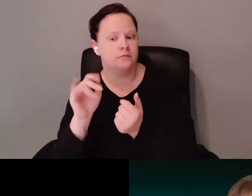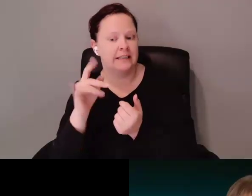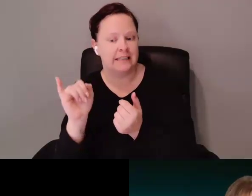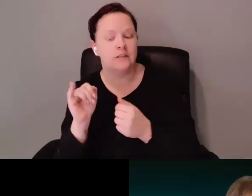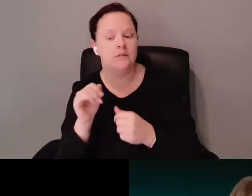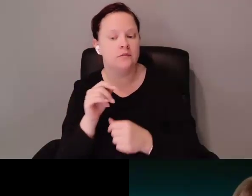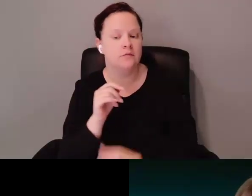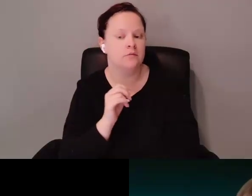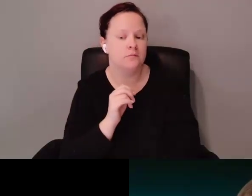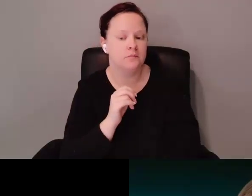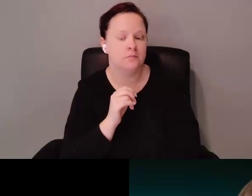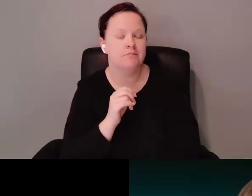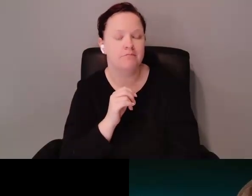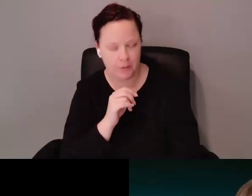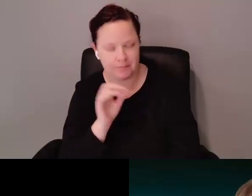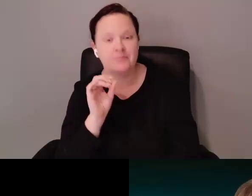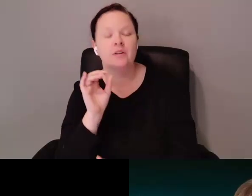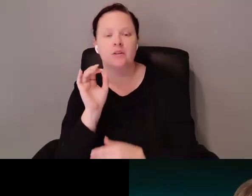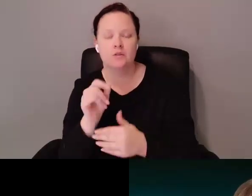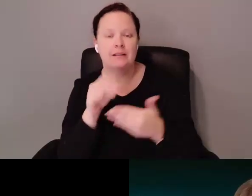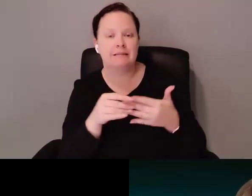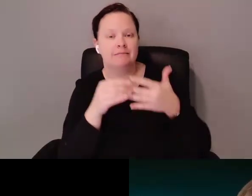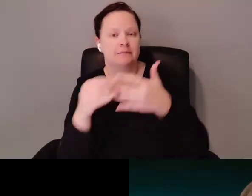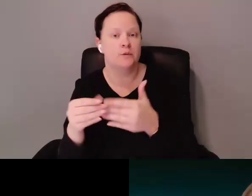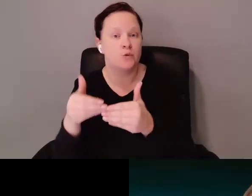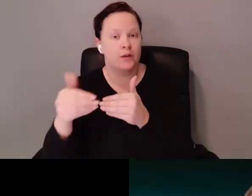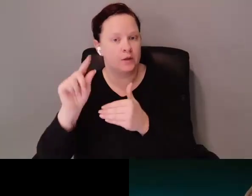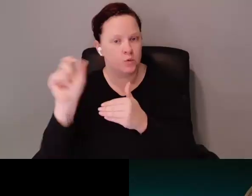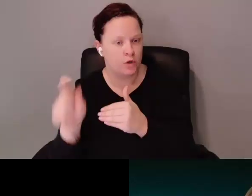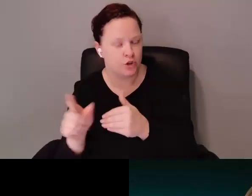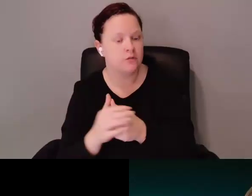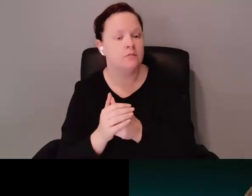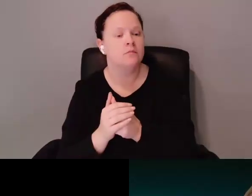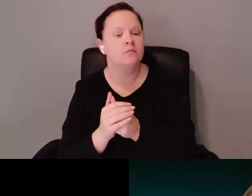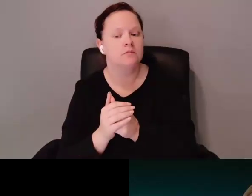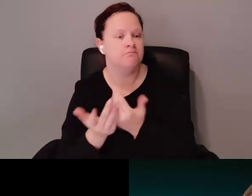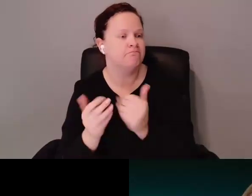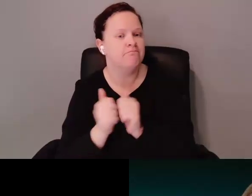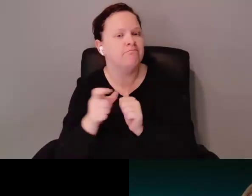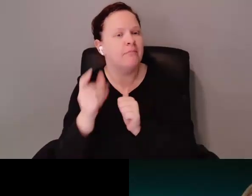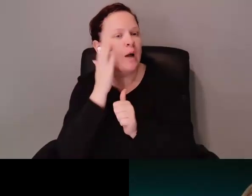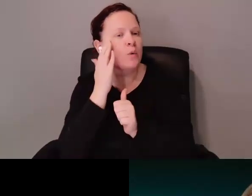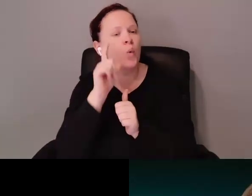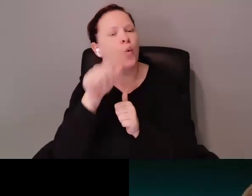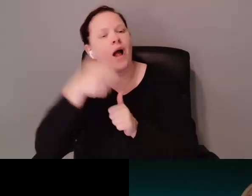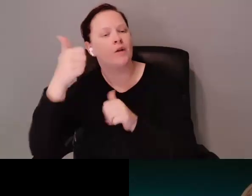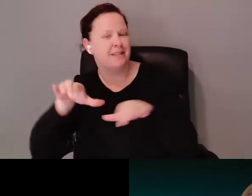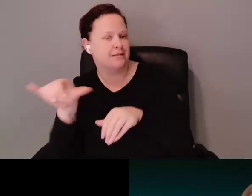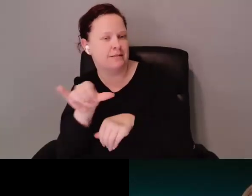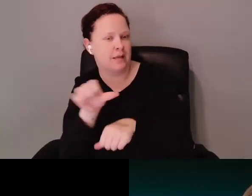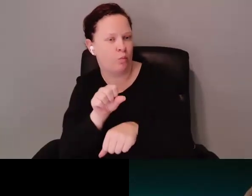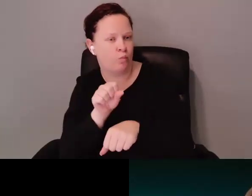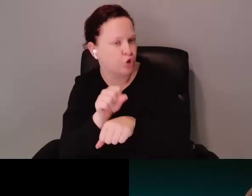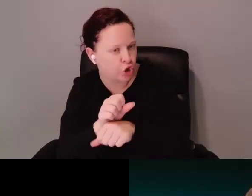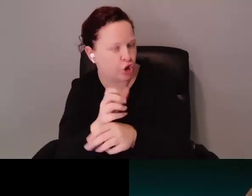that kind of begs another question Mhm. is how do you know who else does what? I mean, how do